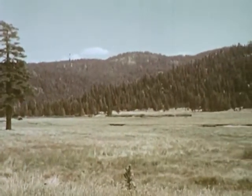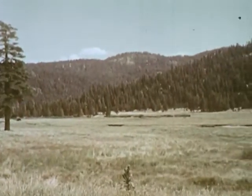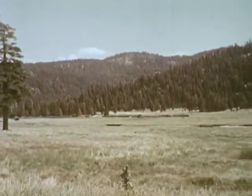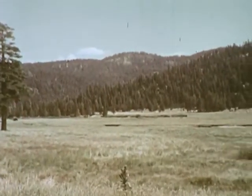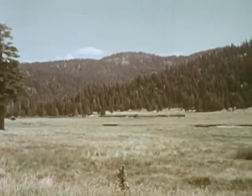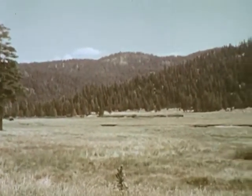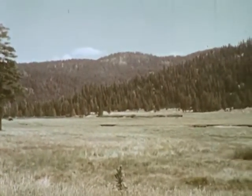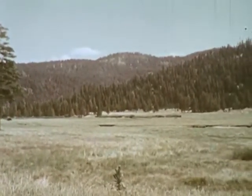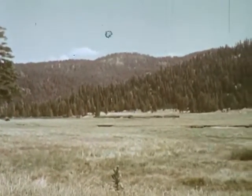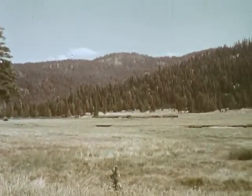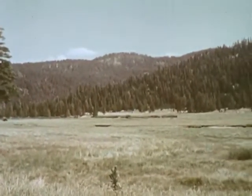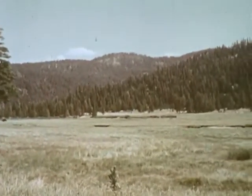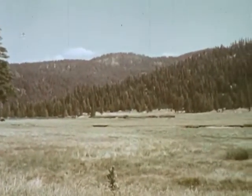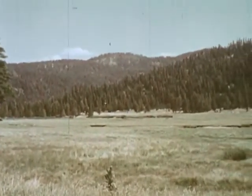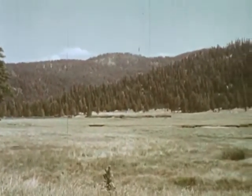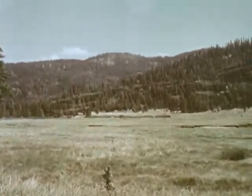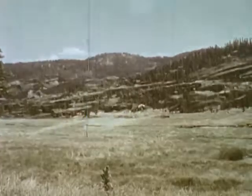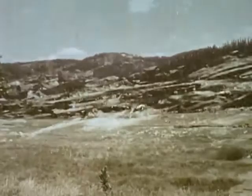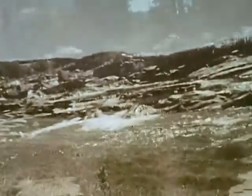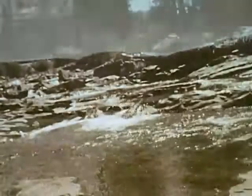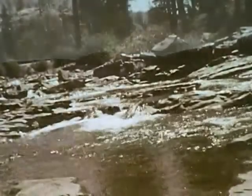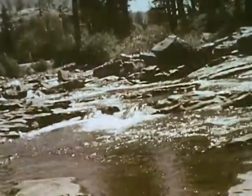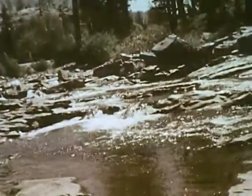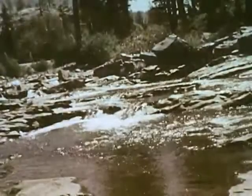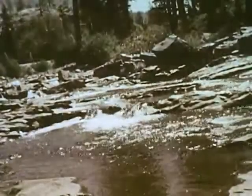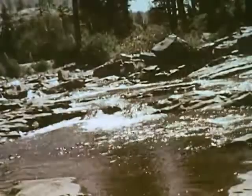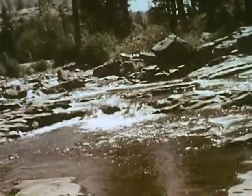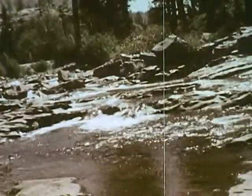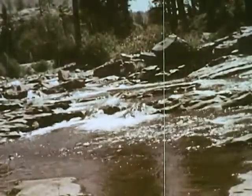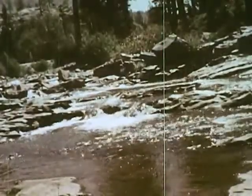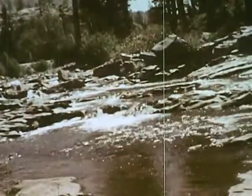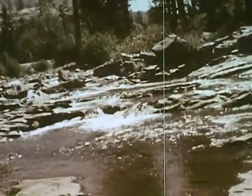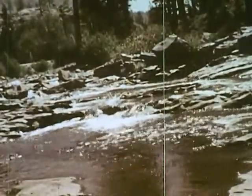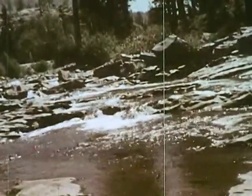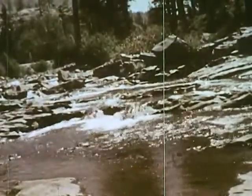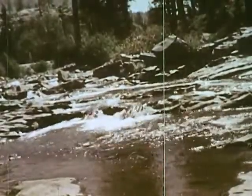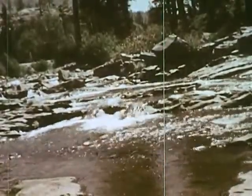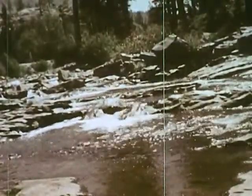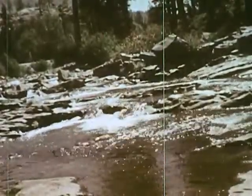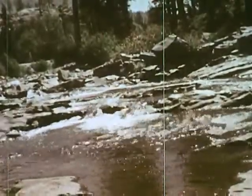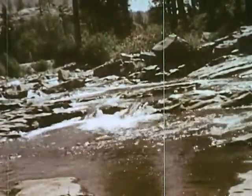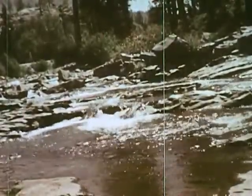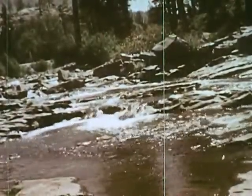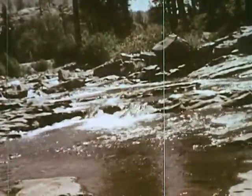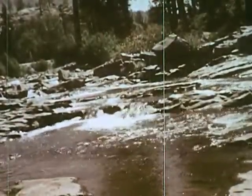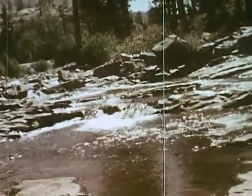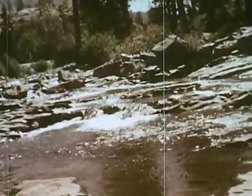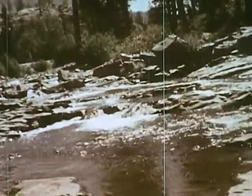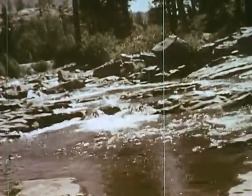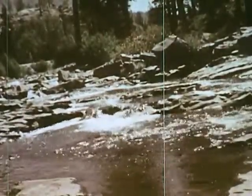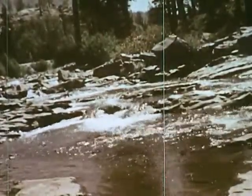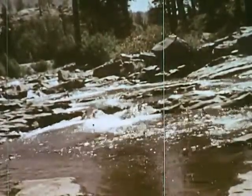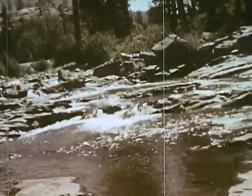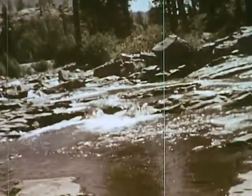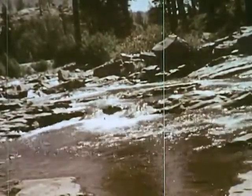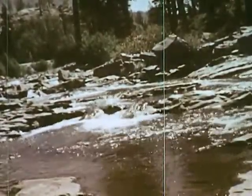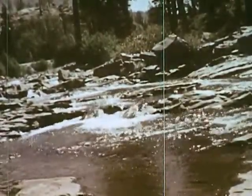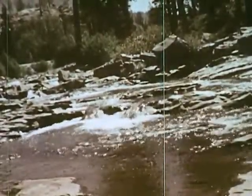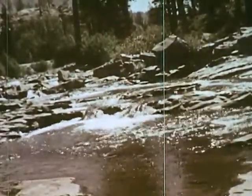This was the America of the Indian nations, a land of crystal-flowing streams, quiet forests, and vast